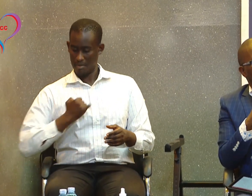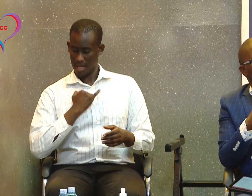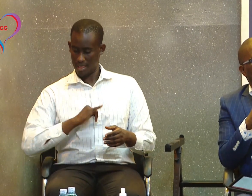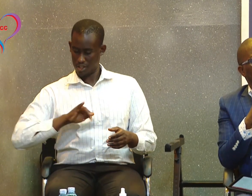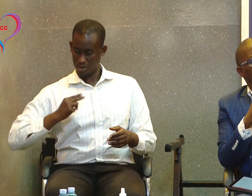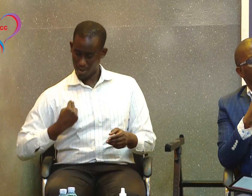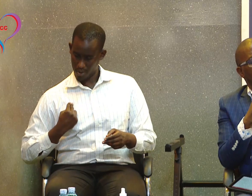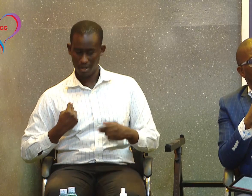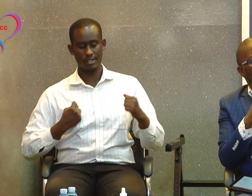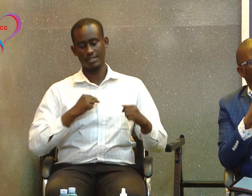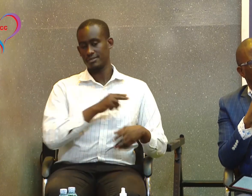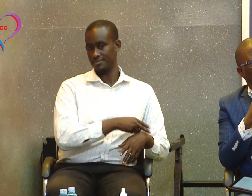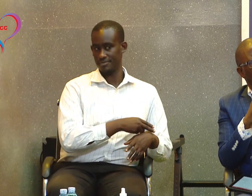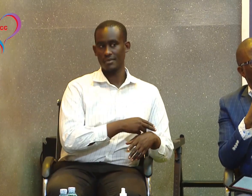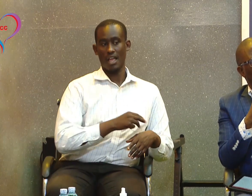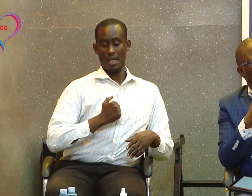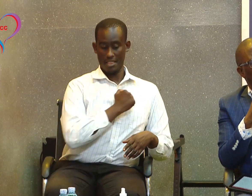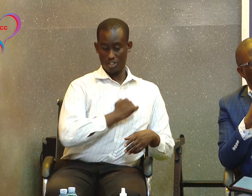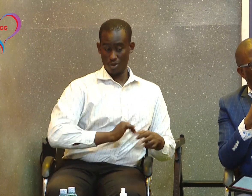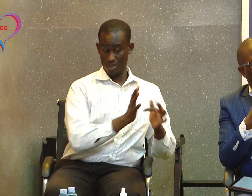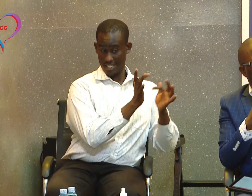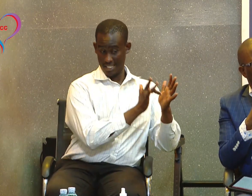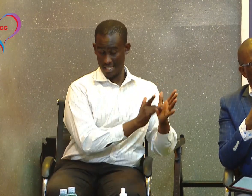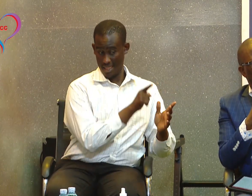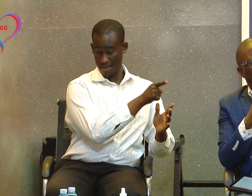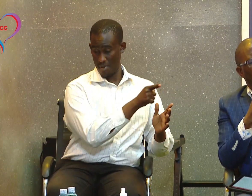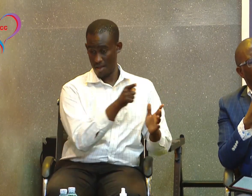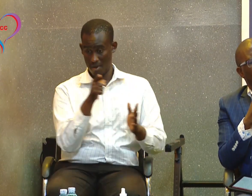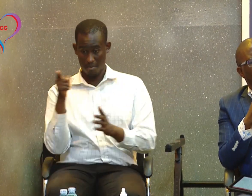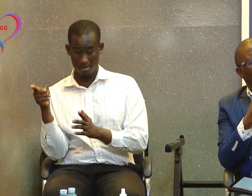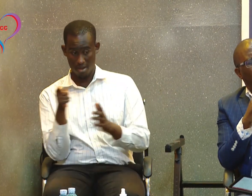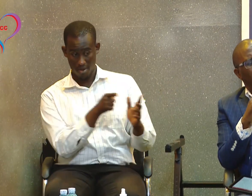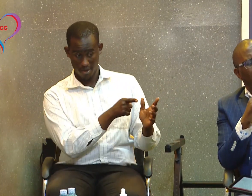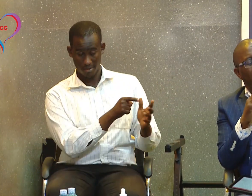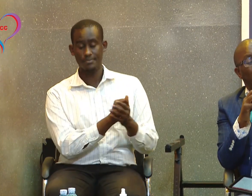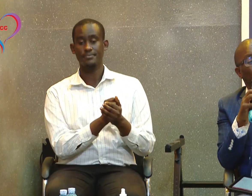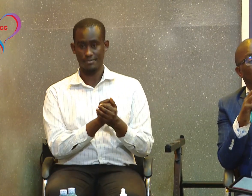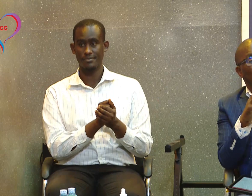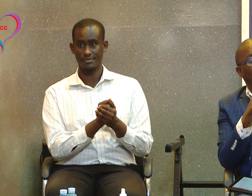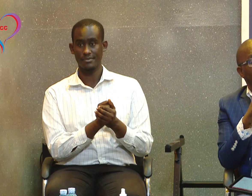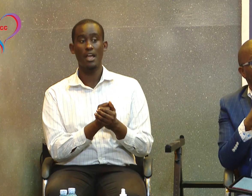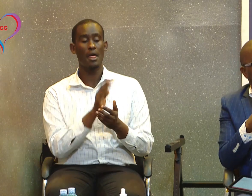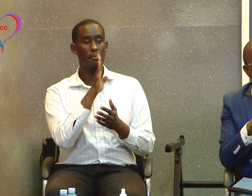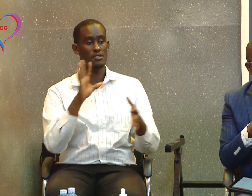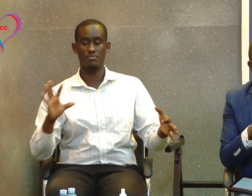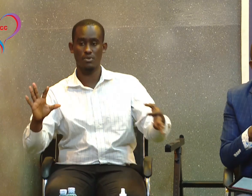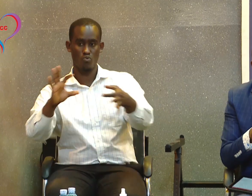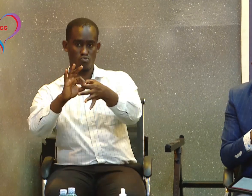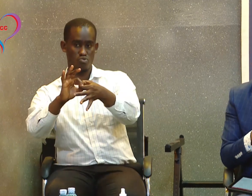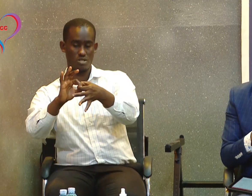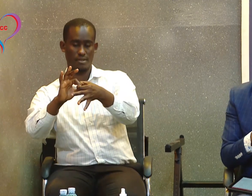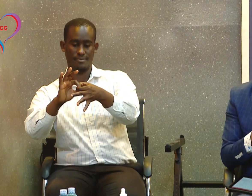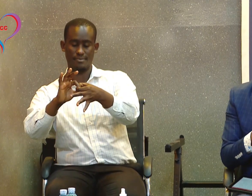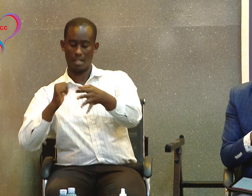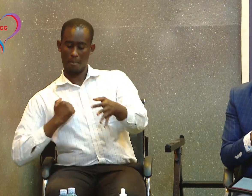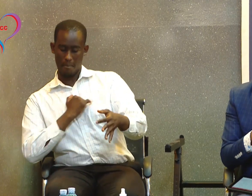Magdalene and the mother of John the Baptist and the mother of Jesus, they should be connected. Ekitegeeza